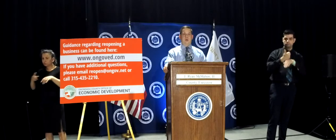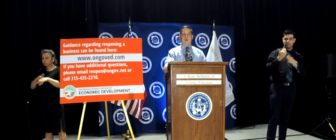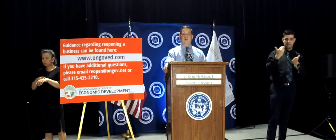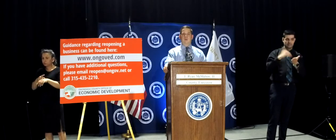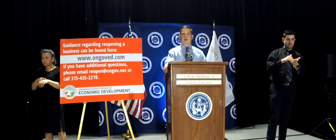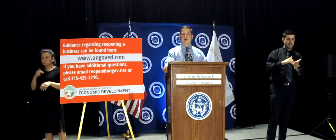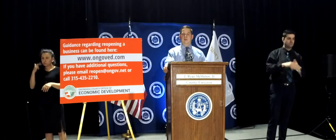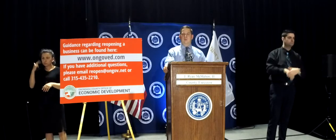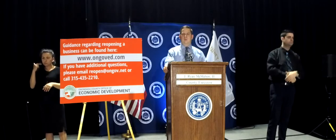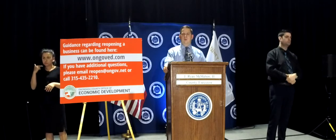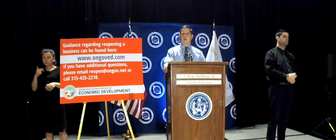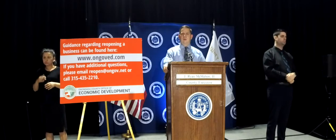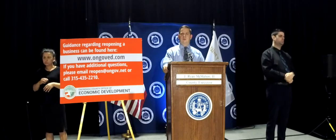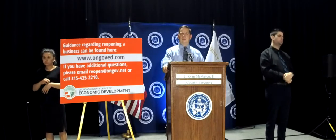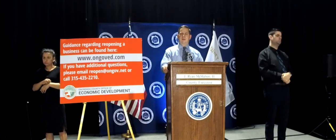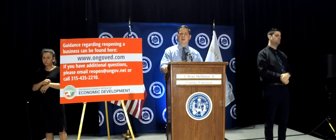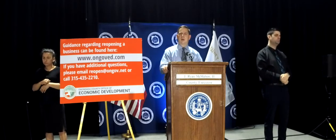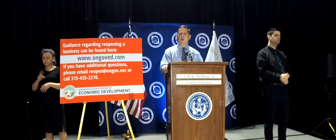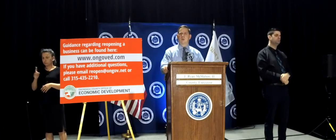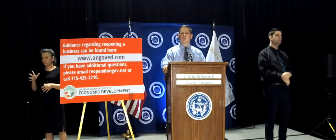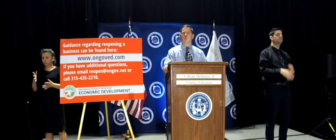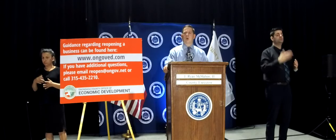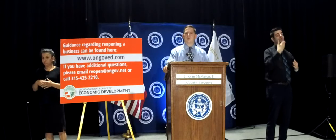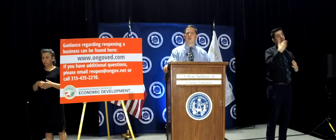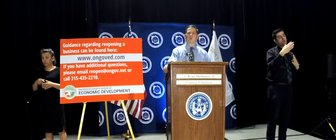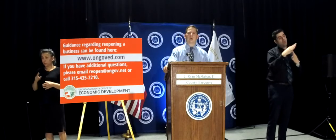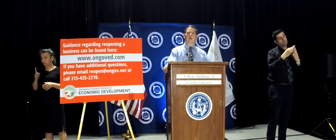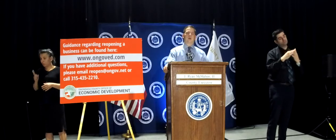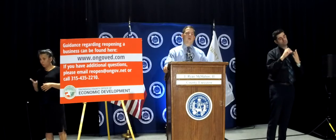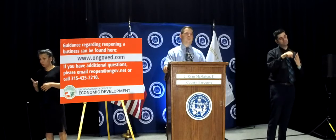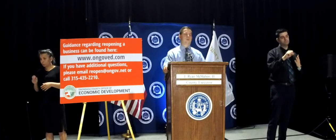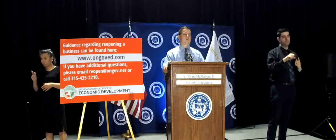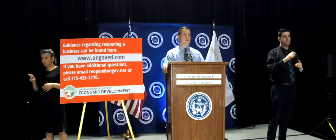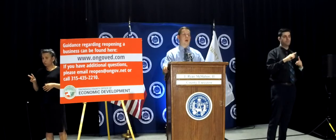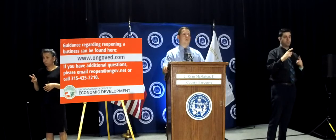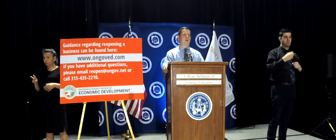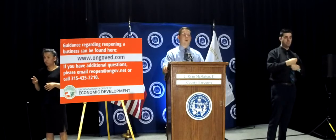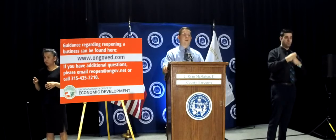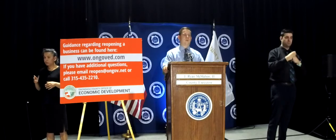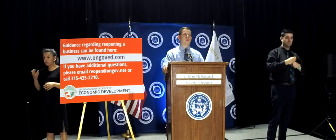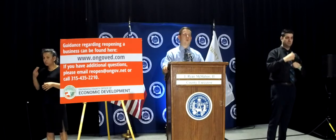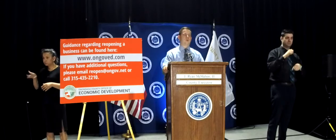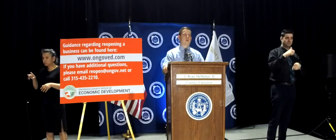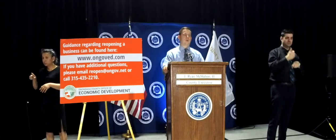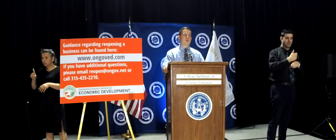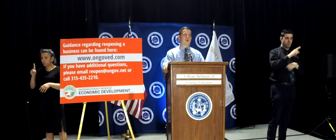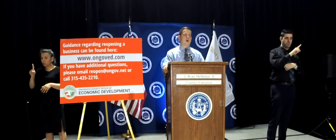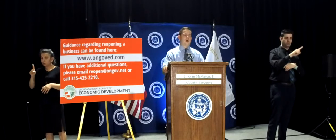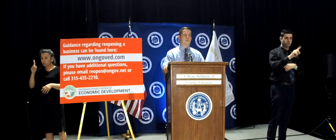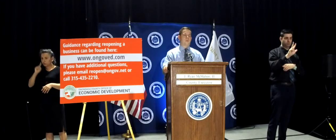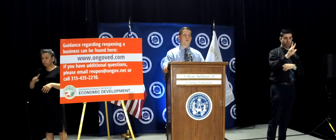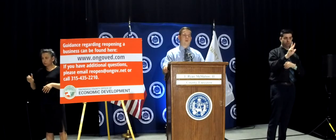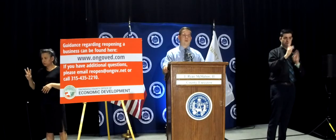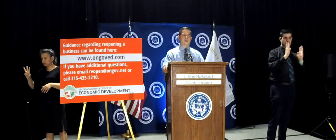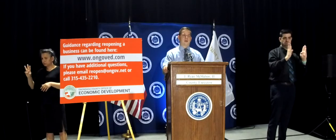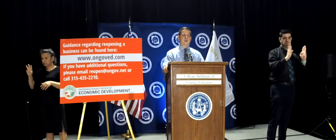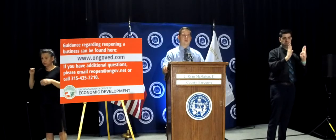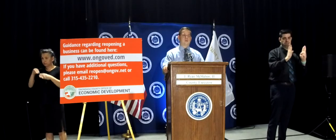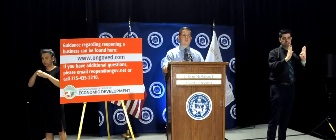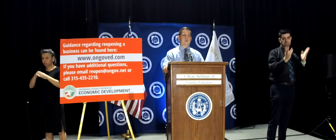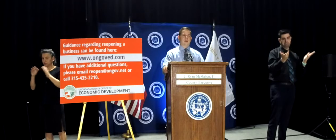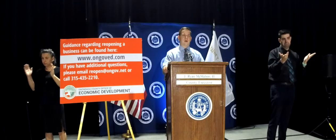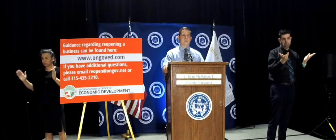being organized right now, I think last time I know it was 1 to 3 or around there. Maybe it moved. But certainly